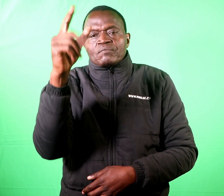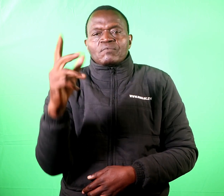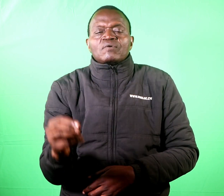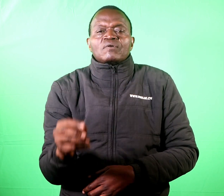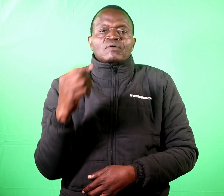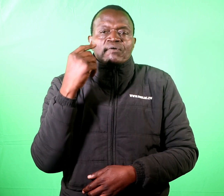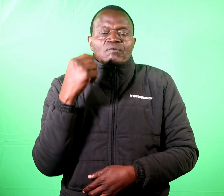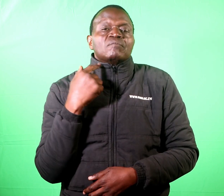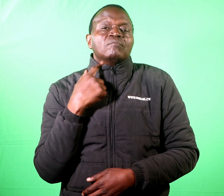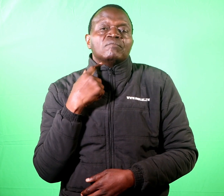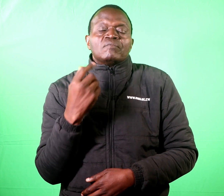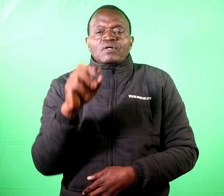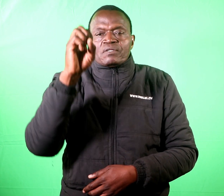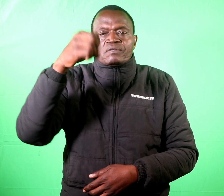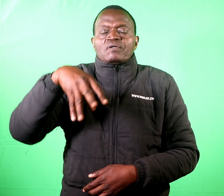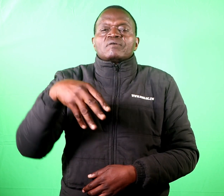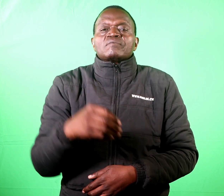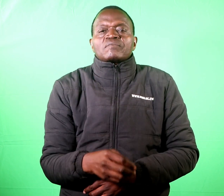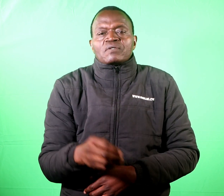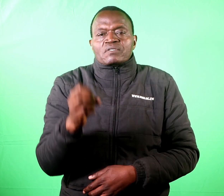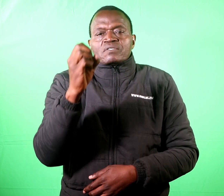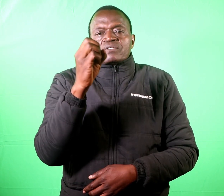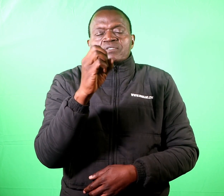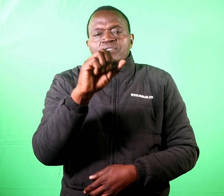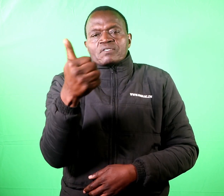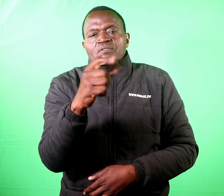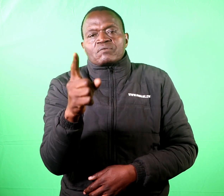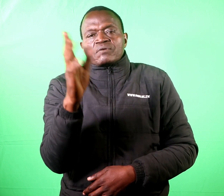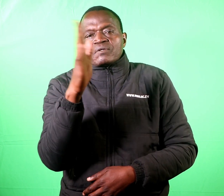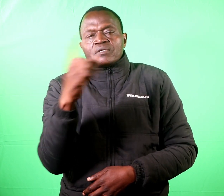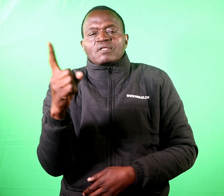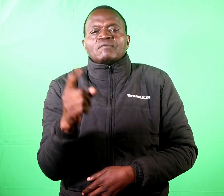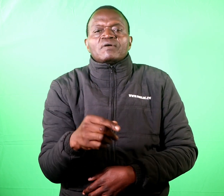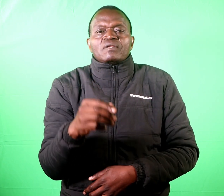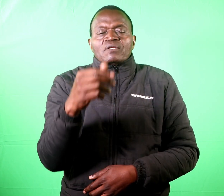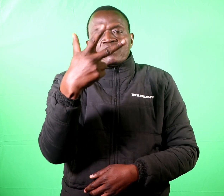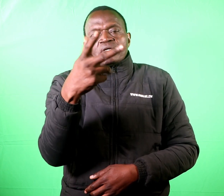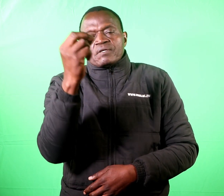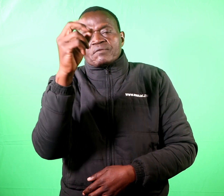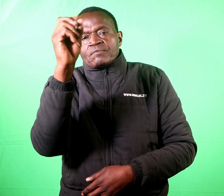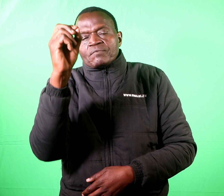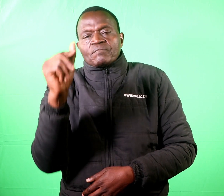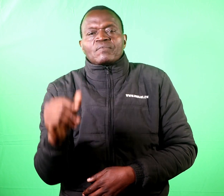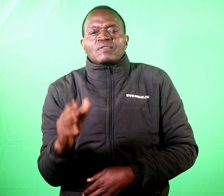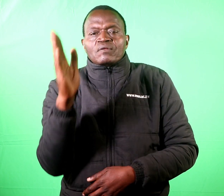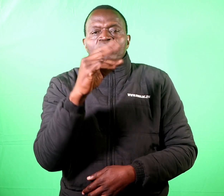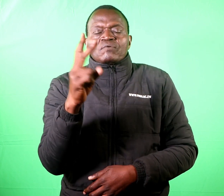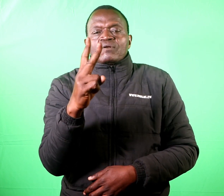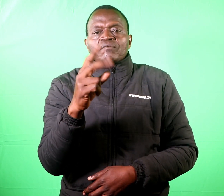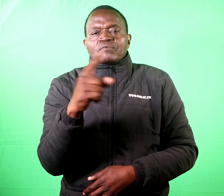South, 6 to 11 months, 80%, 12 to 59 months,